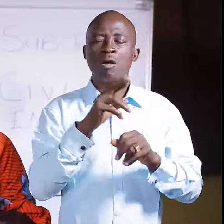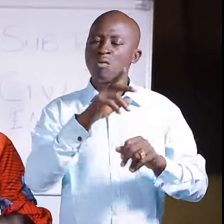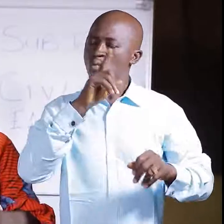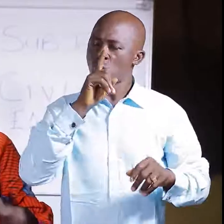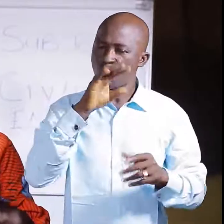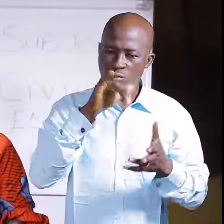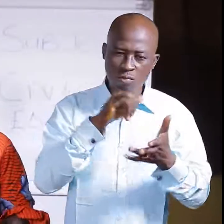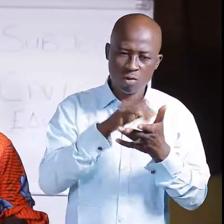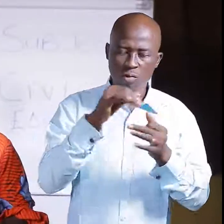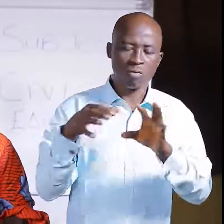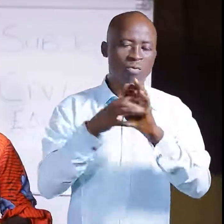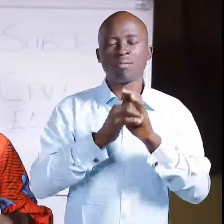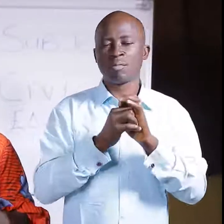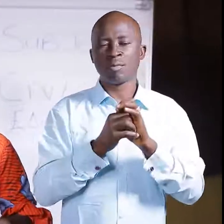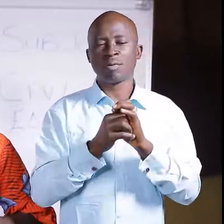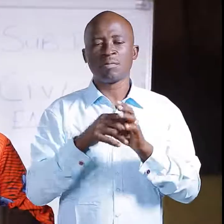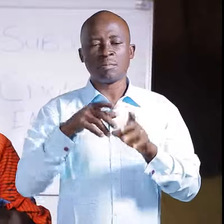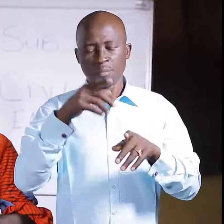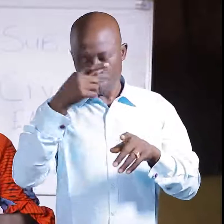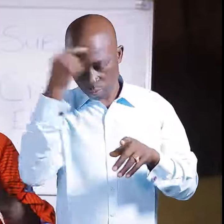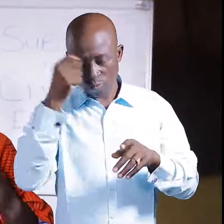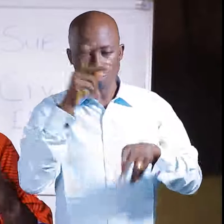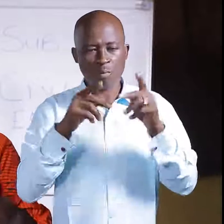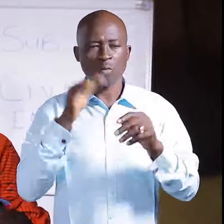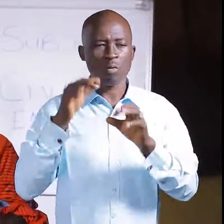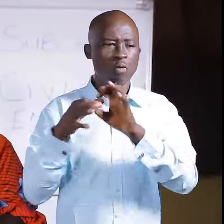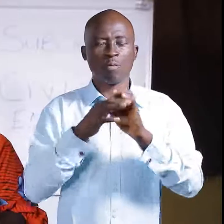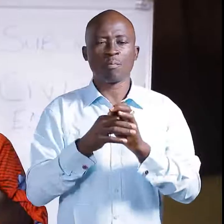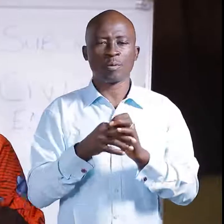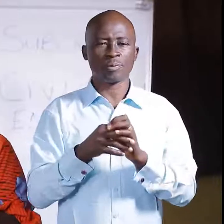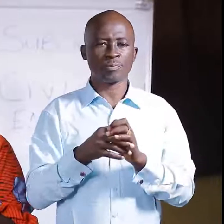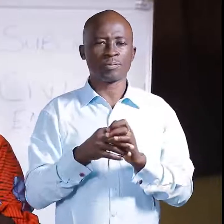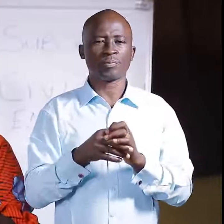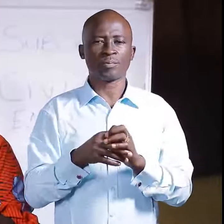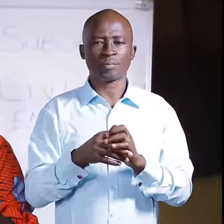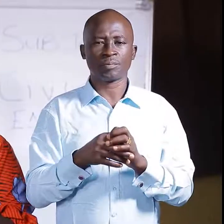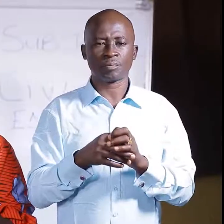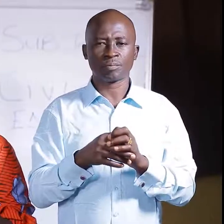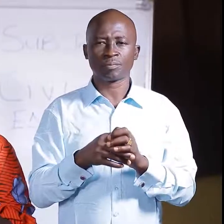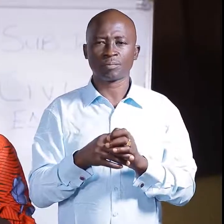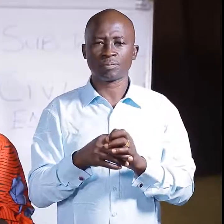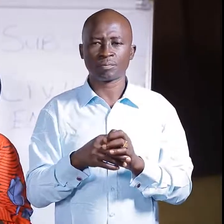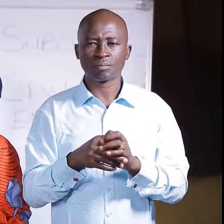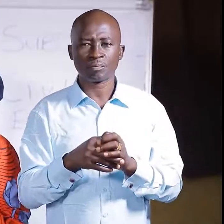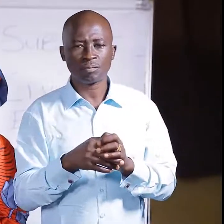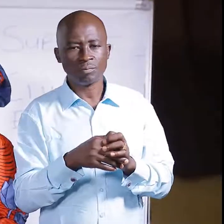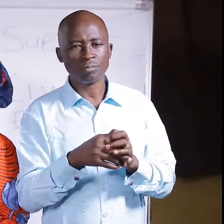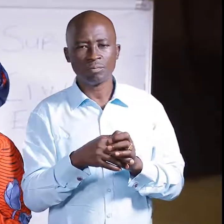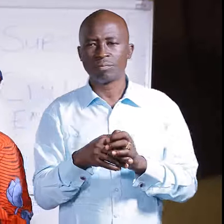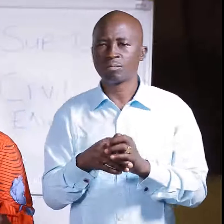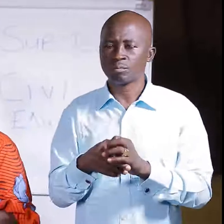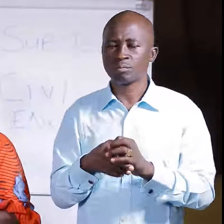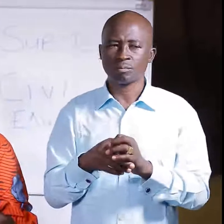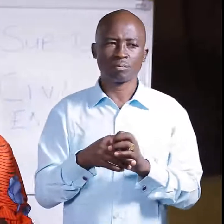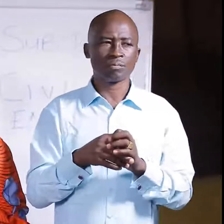assured of cooperation, because people will cooperate, they will have that sense of belonging. Now, these